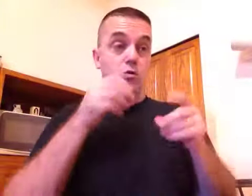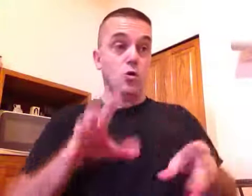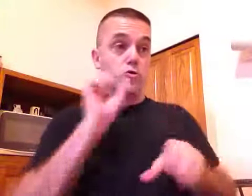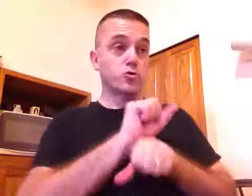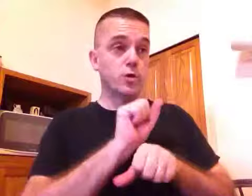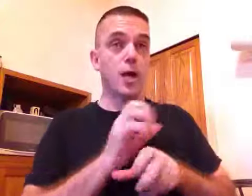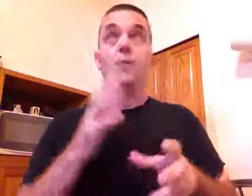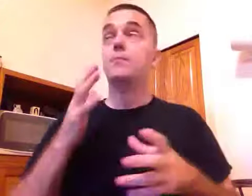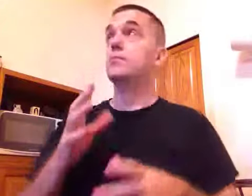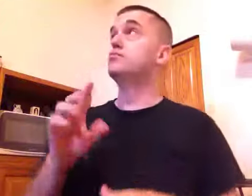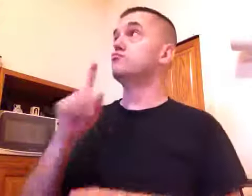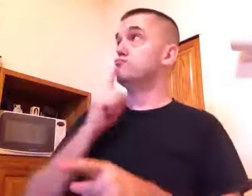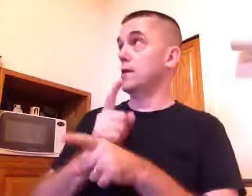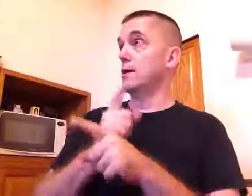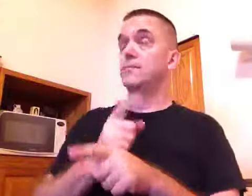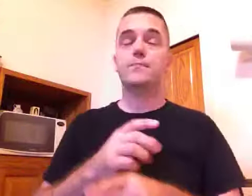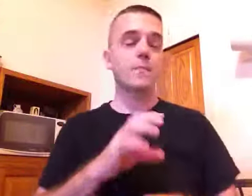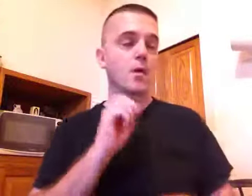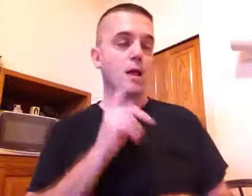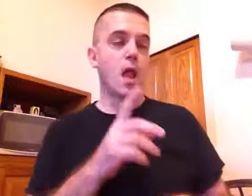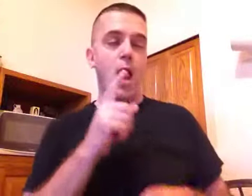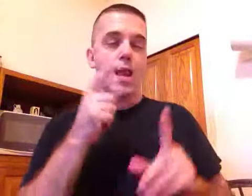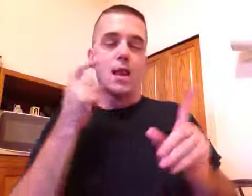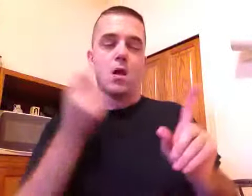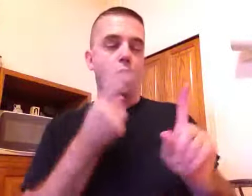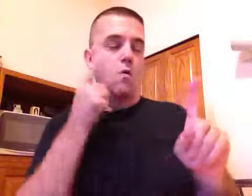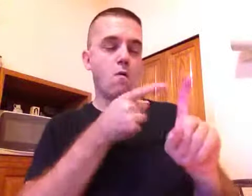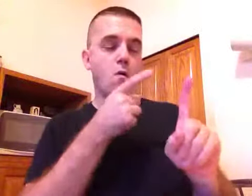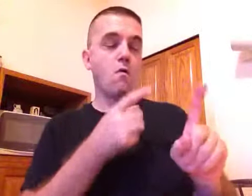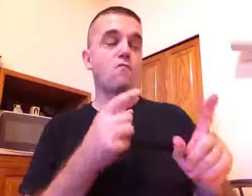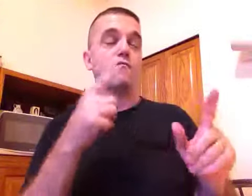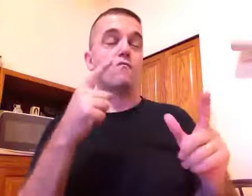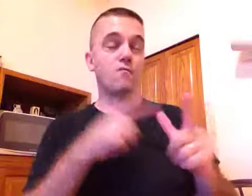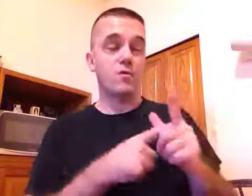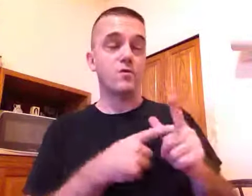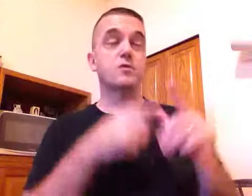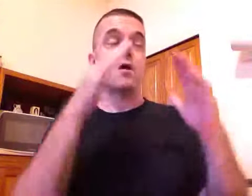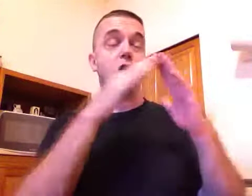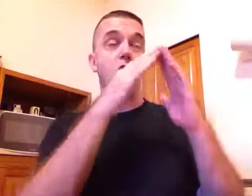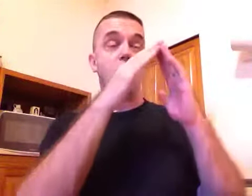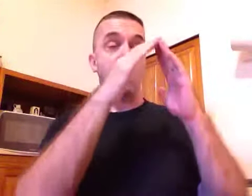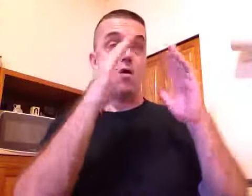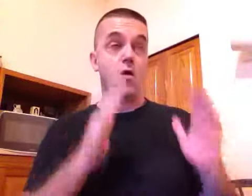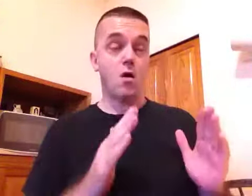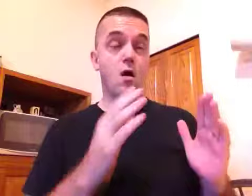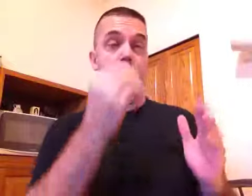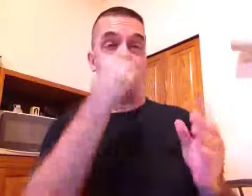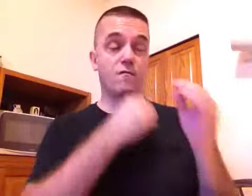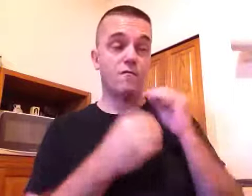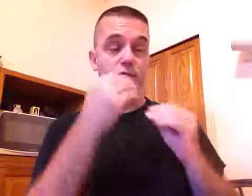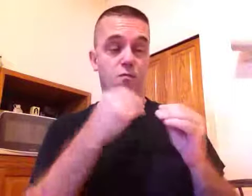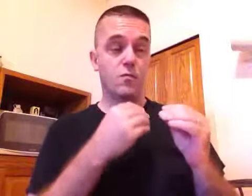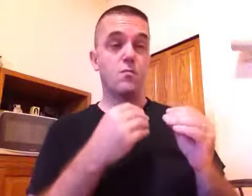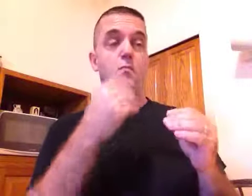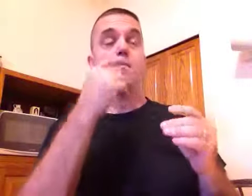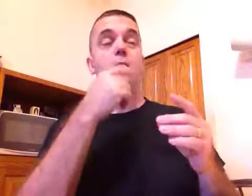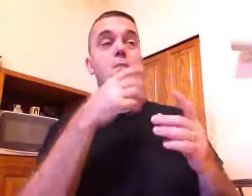first goal with any money you have is food, shelter, clothing, transportation, and utilities. So you're going to buy food, pay your house payment, keep your lights on,